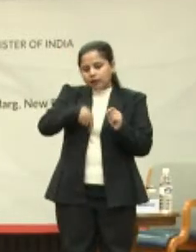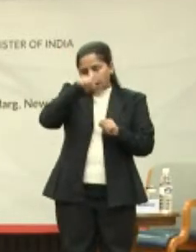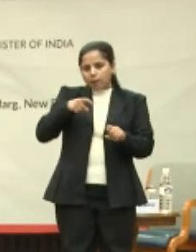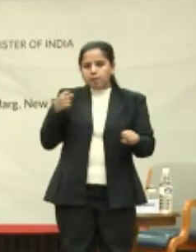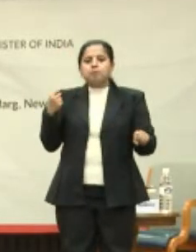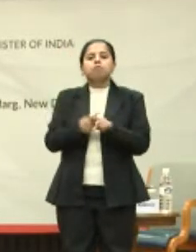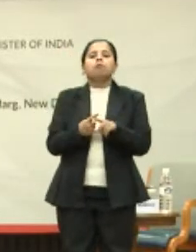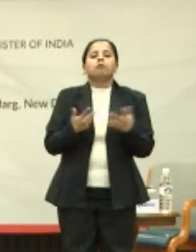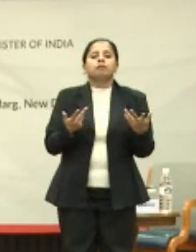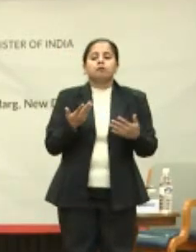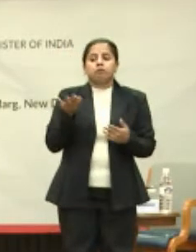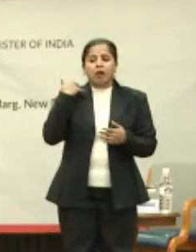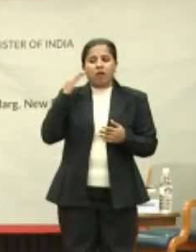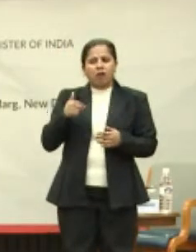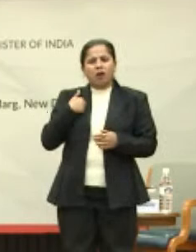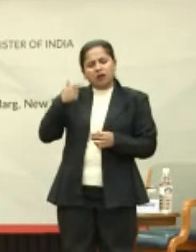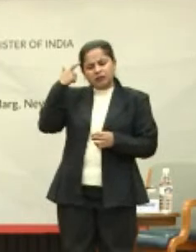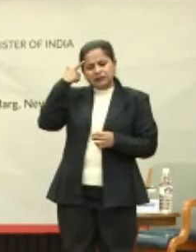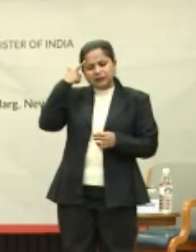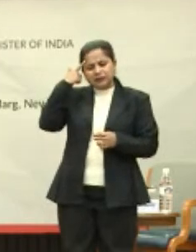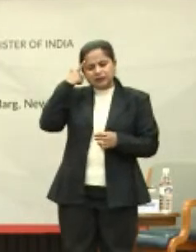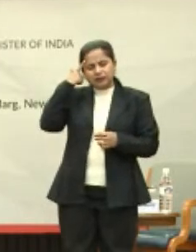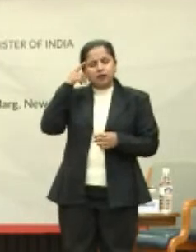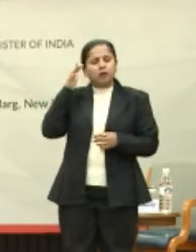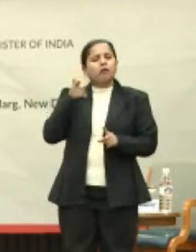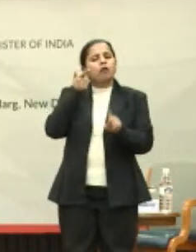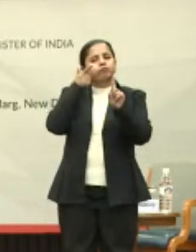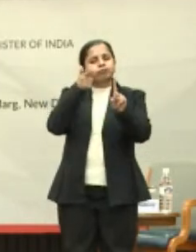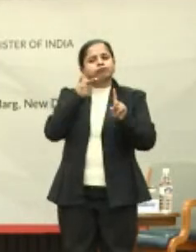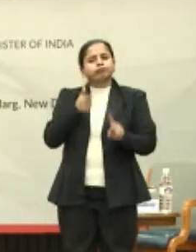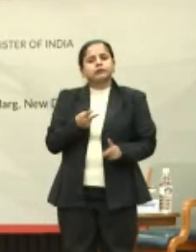I will start with an anecdote.